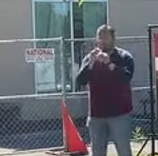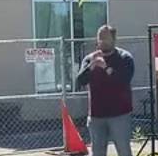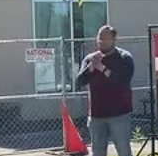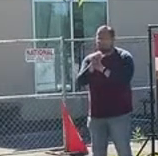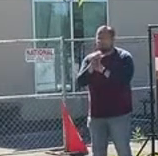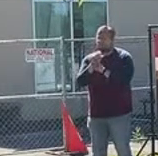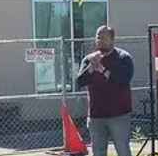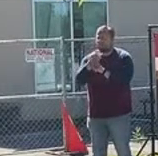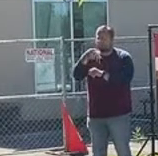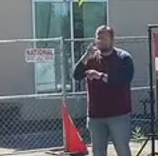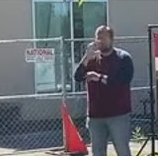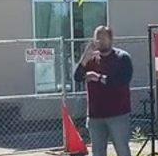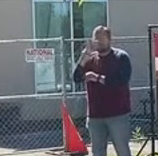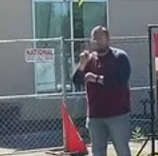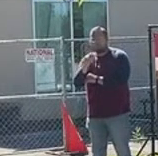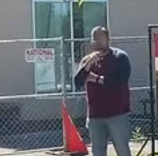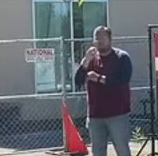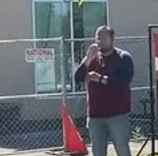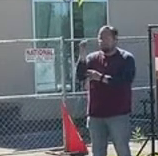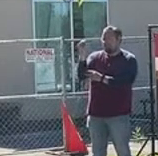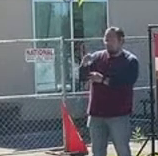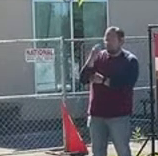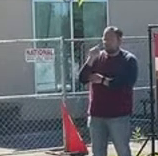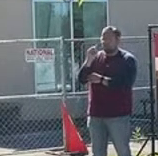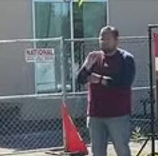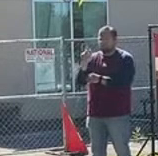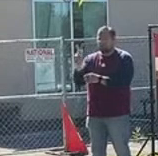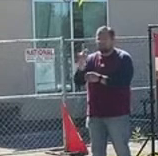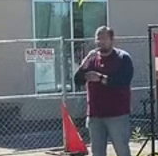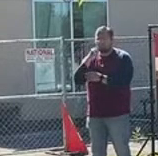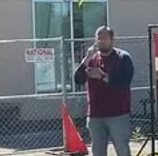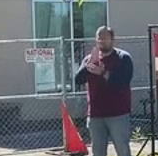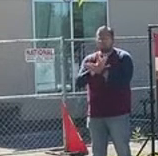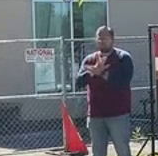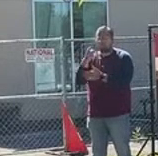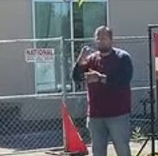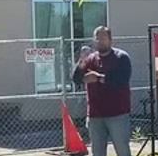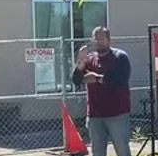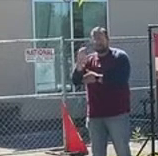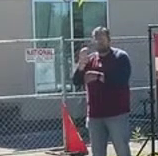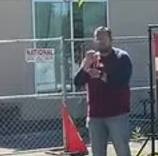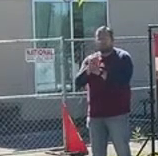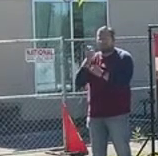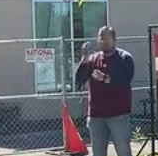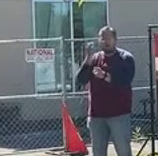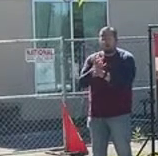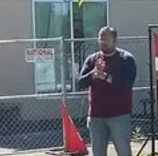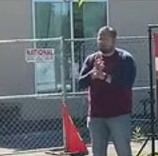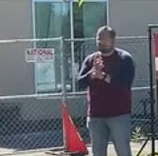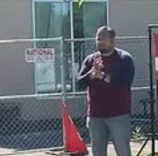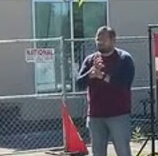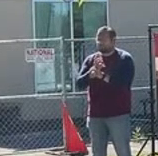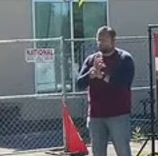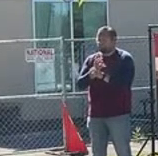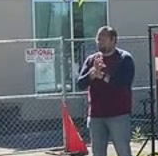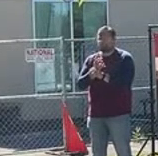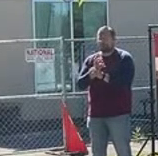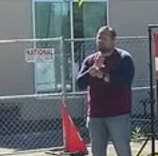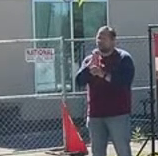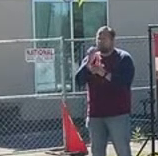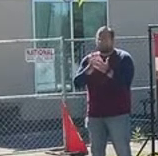Both Piccoon and Yes for Salem-Keizer Schools, PAC, worked extremely hard. You don't get to this